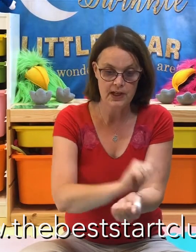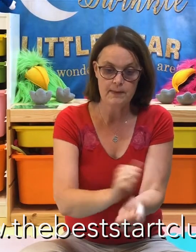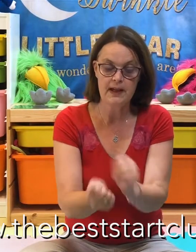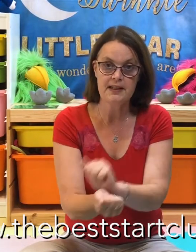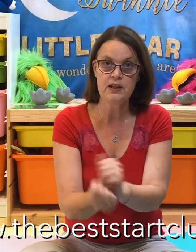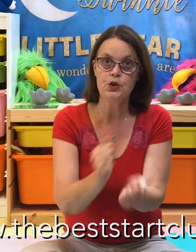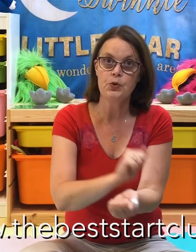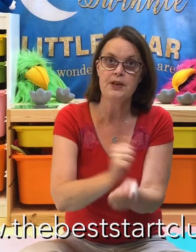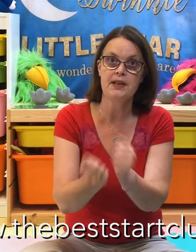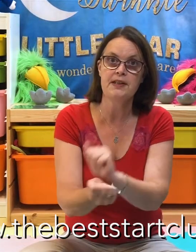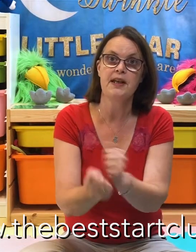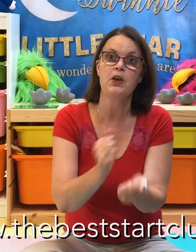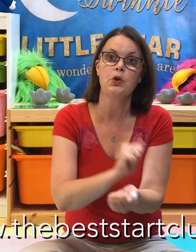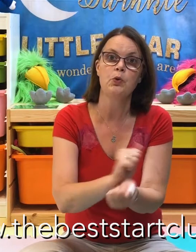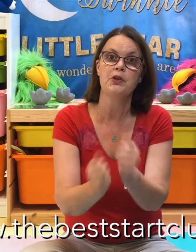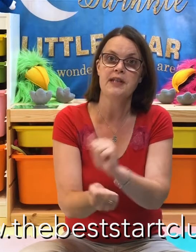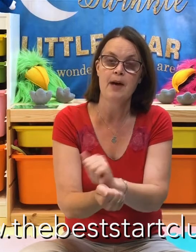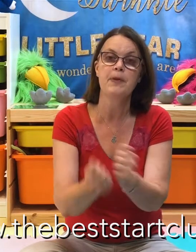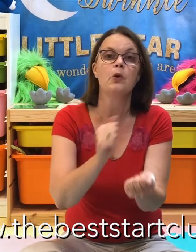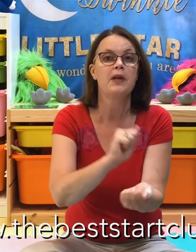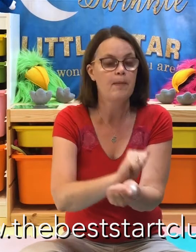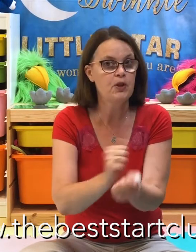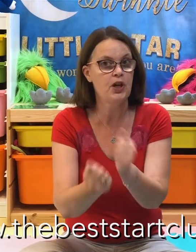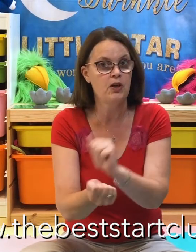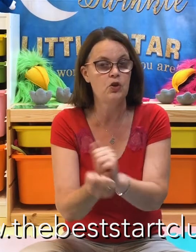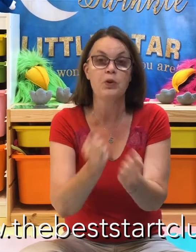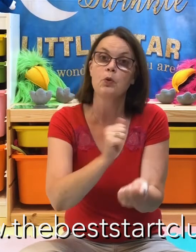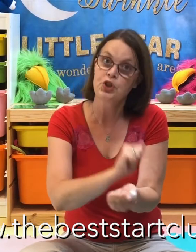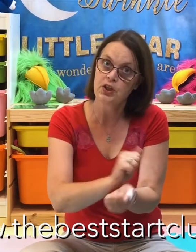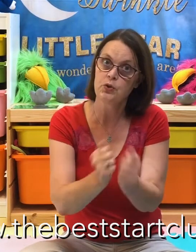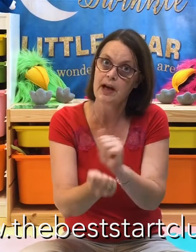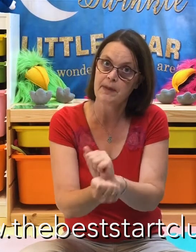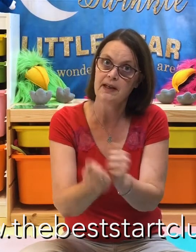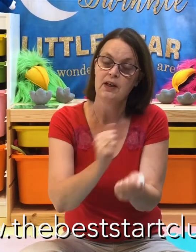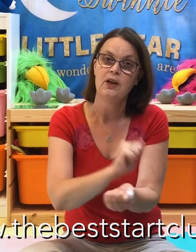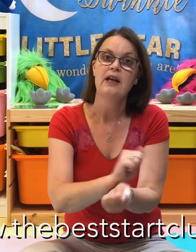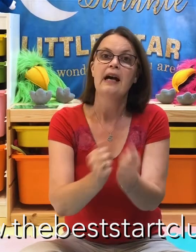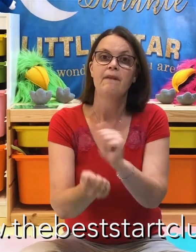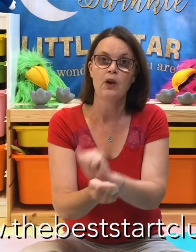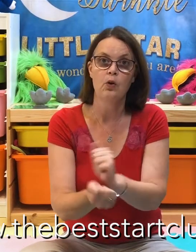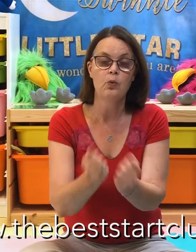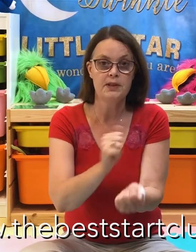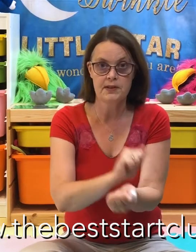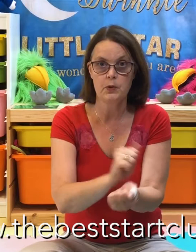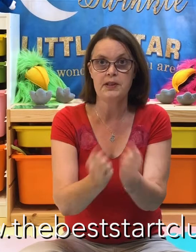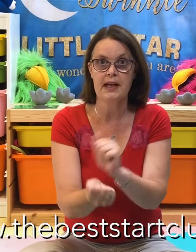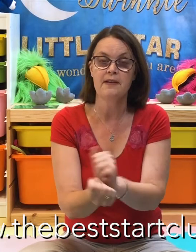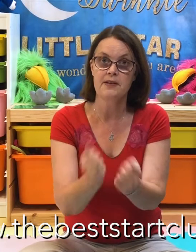they see you doing this, they hear the word nappy or nappy change, or we go change your nappy, and they always associate the